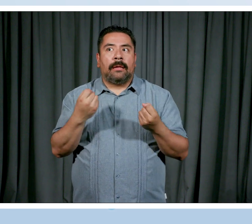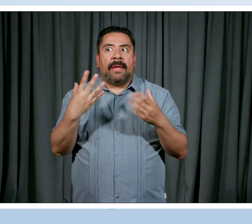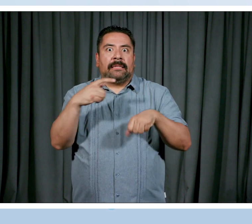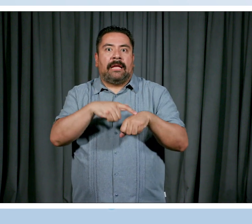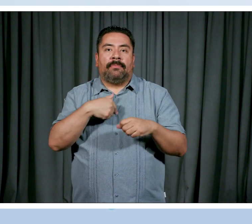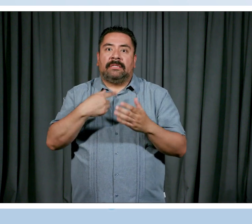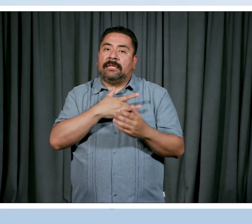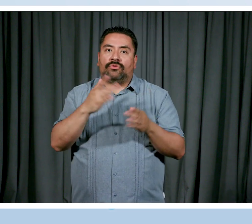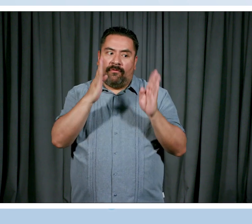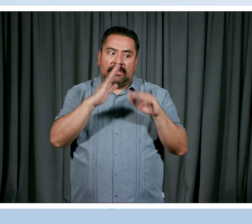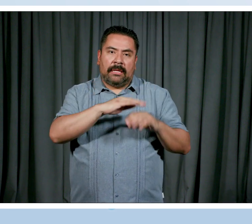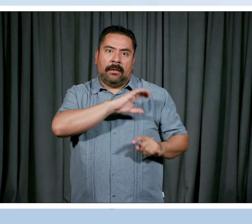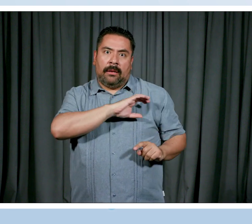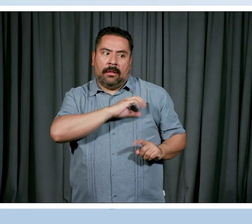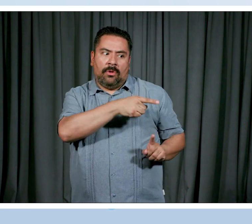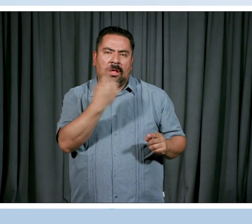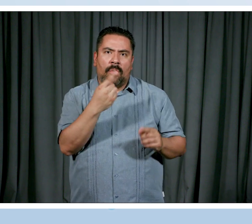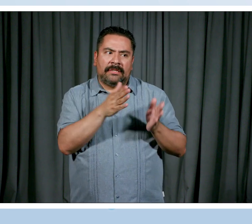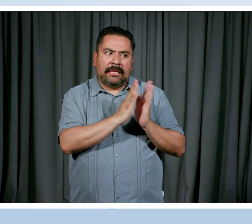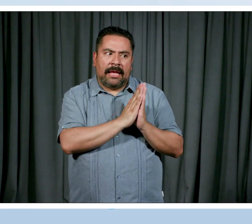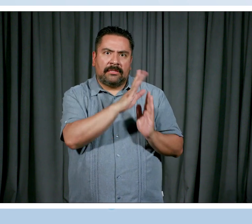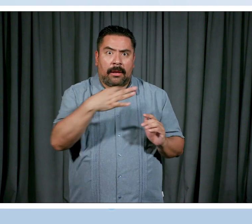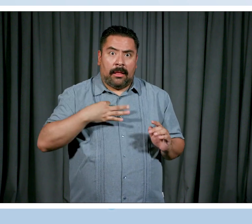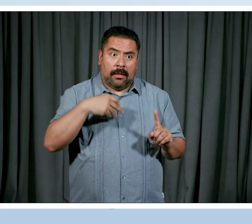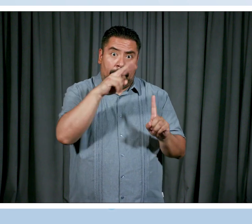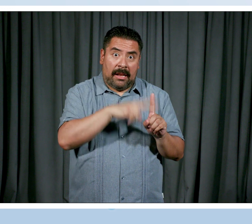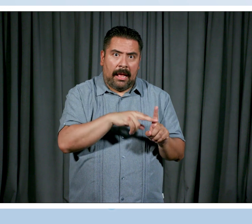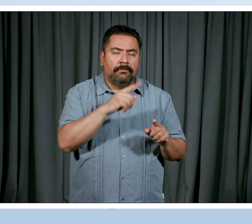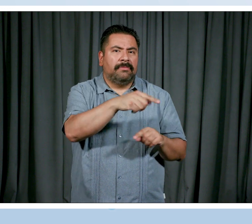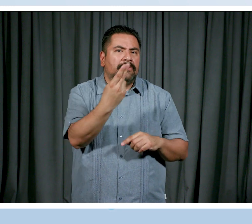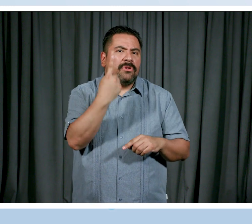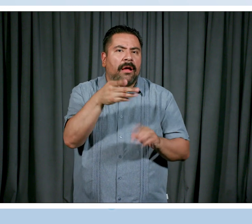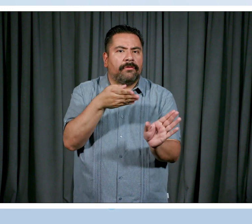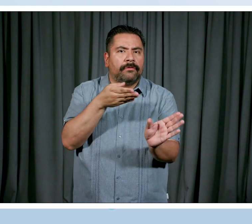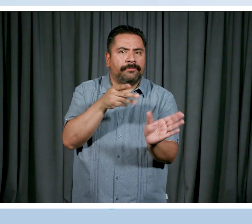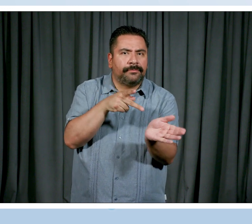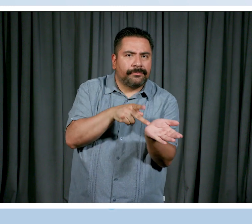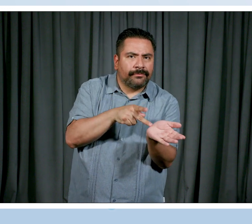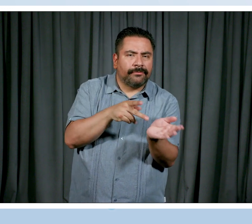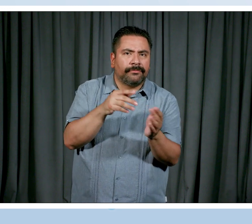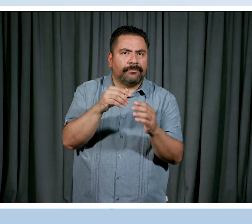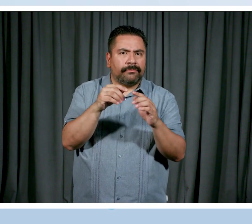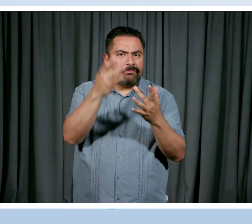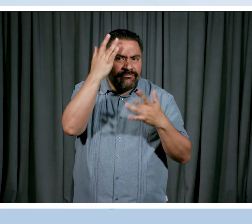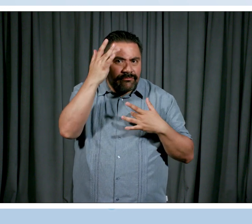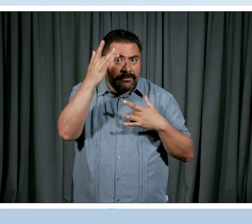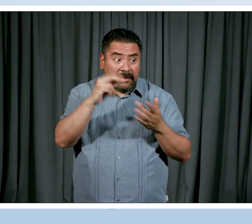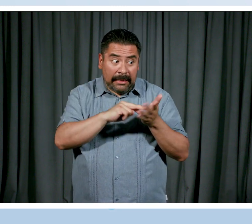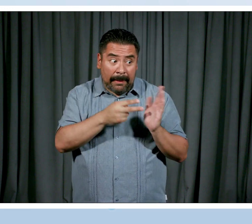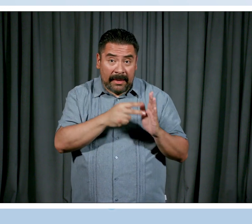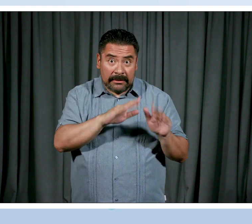enforcement, for example. They're asked when they're applying about history of psychiatric illness. And I don't think it's because they're then going to be given a